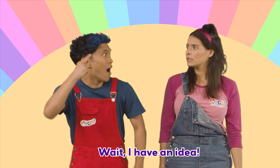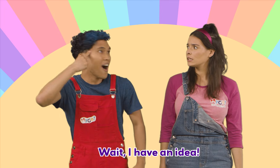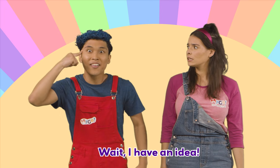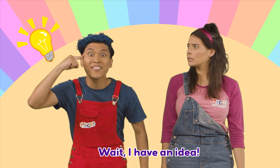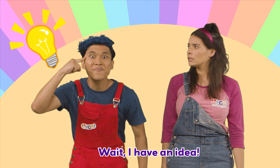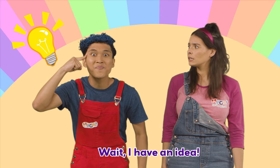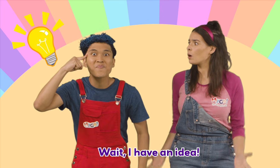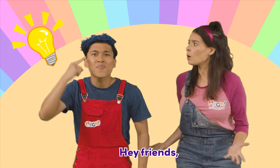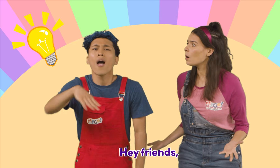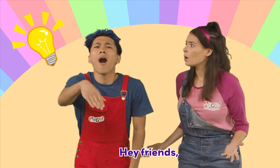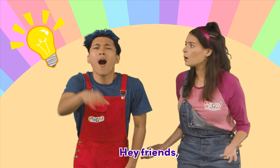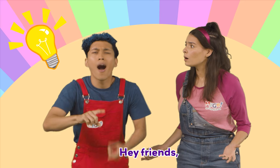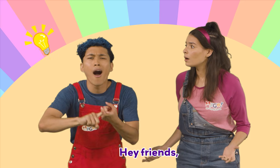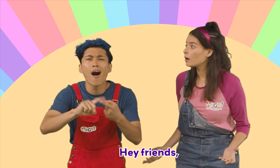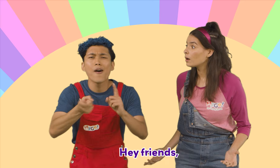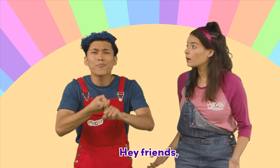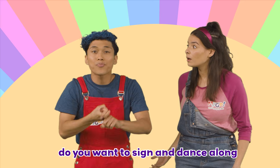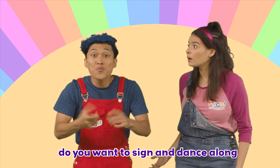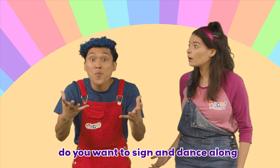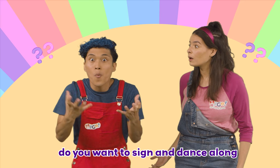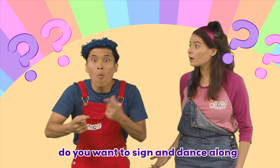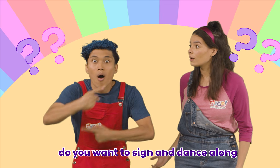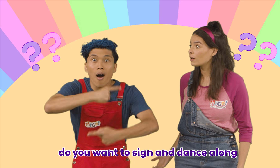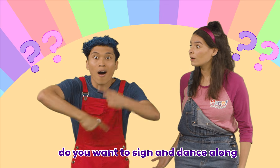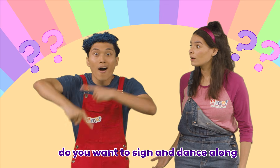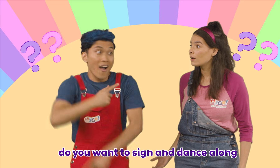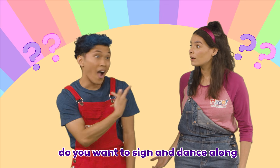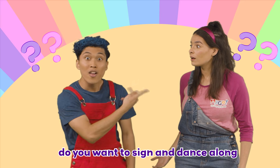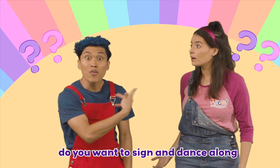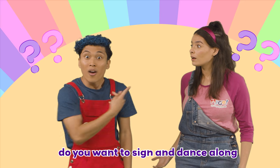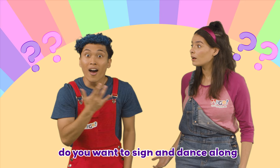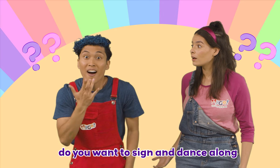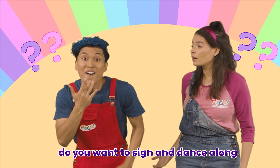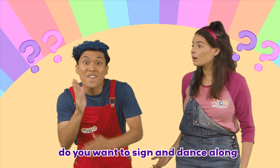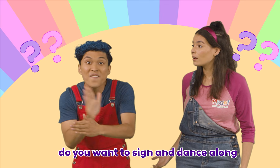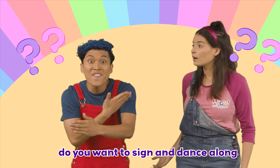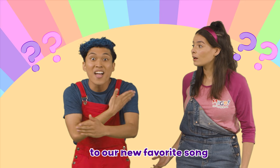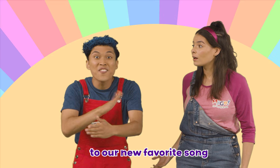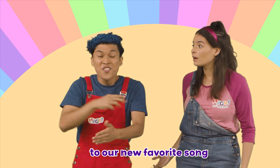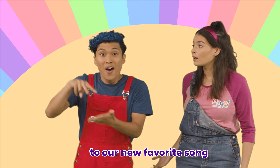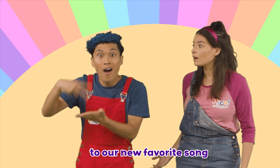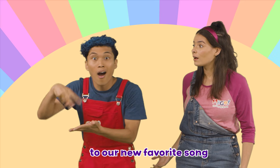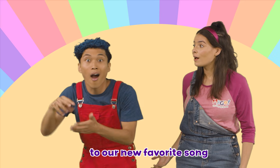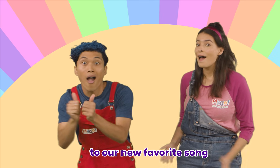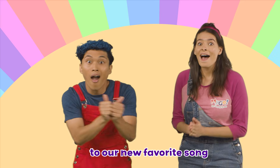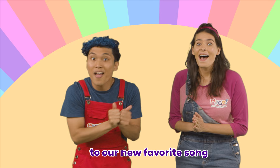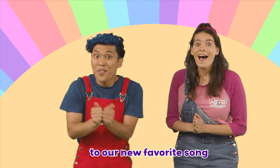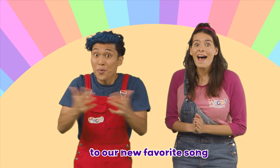Wait, I have an idea. Hey friends, do you want to sign and dance along to our new favorite song,